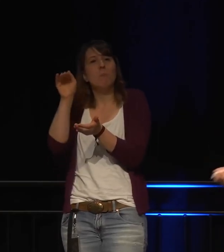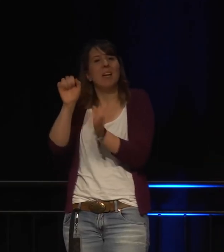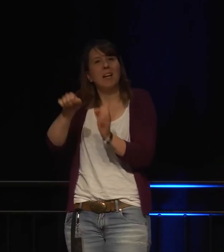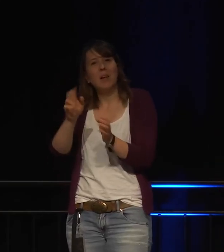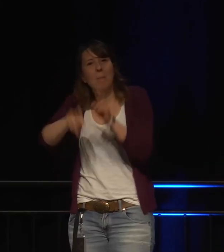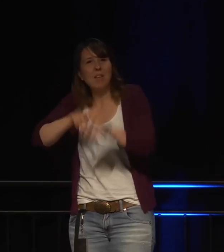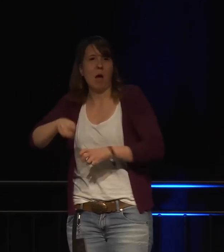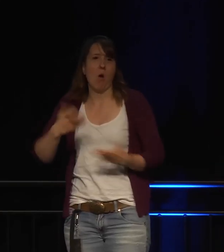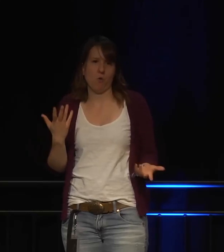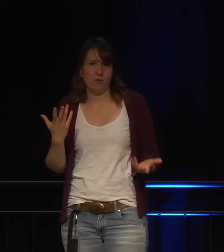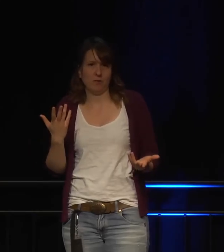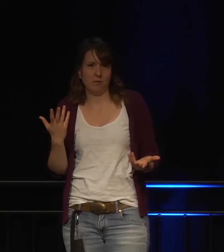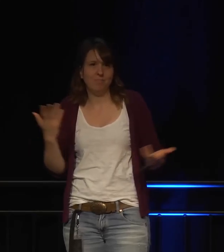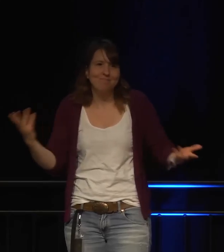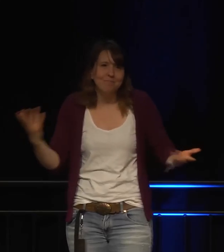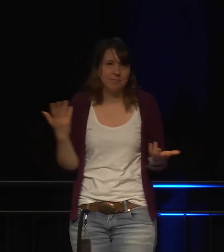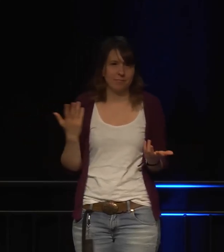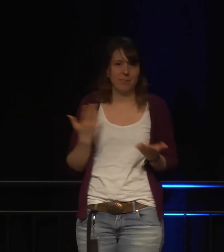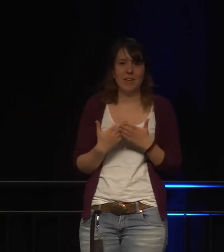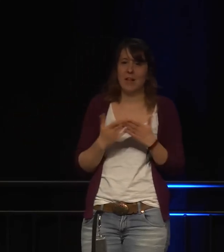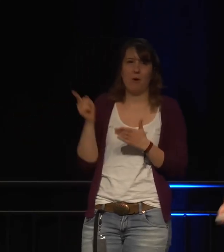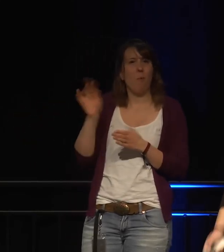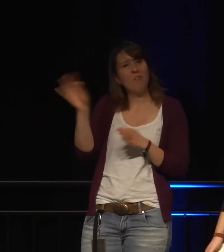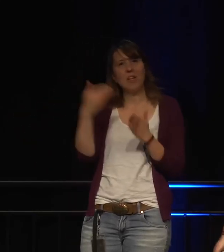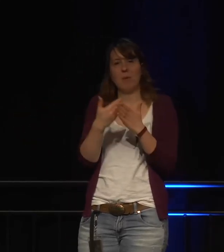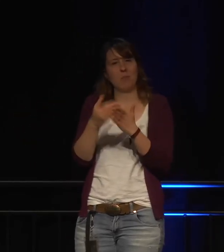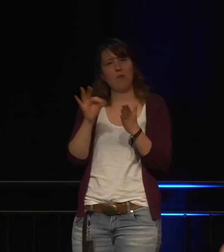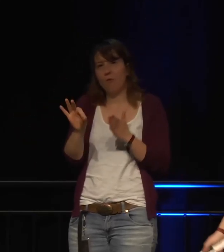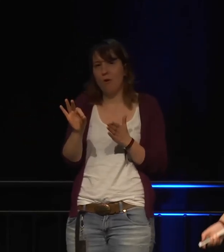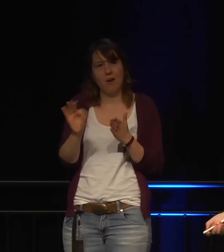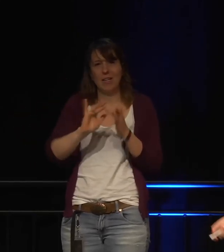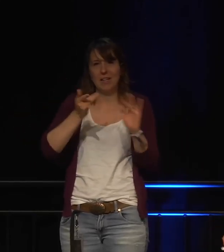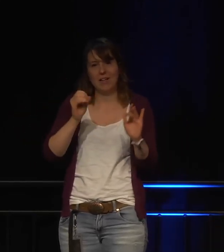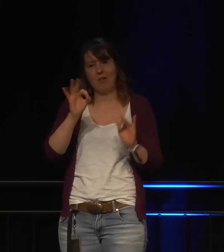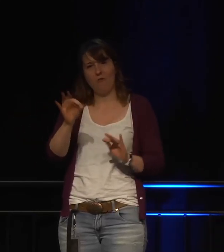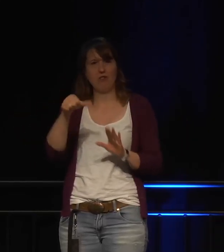So, it's a perfect example for internet of shit.